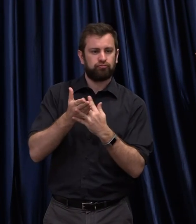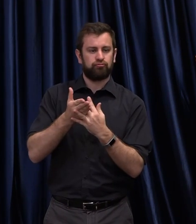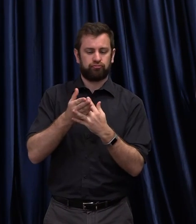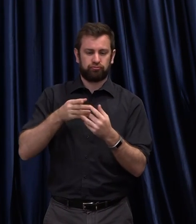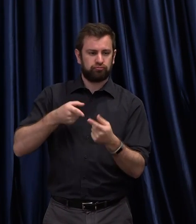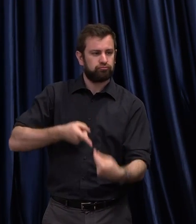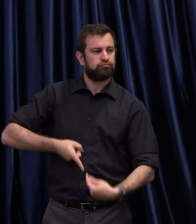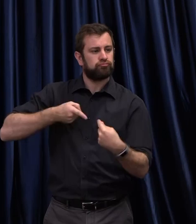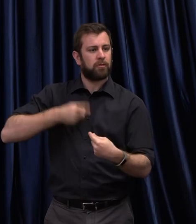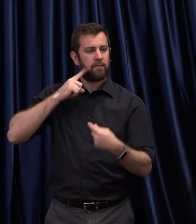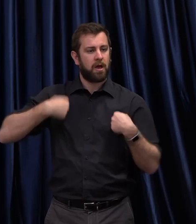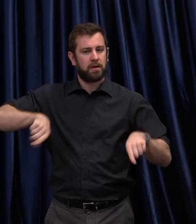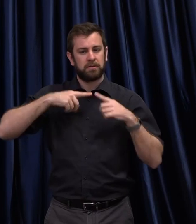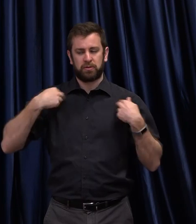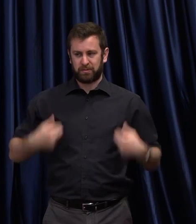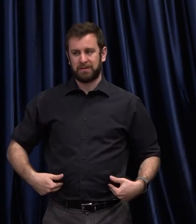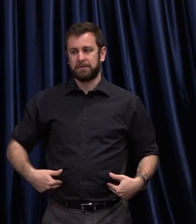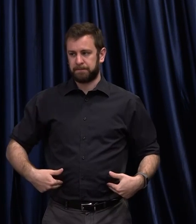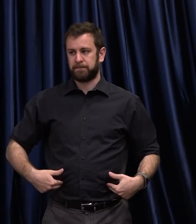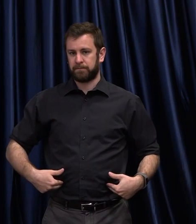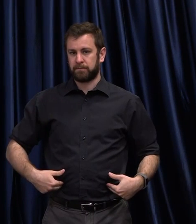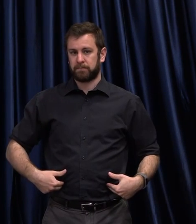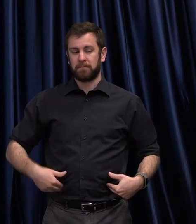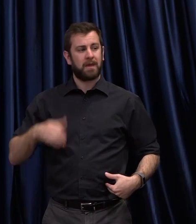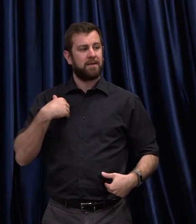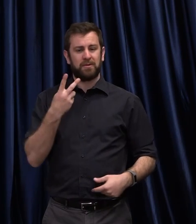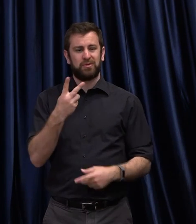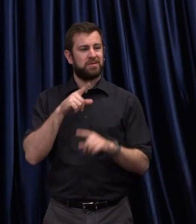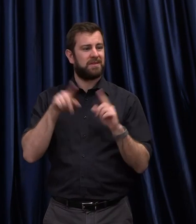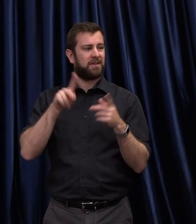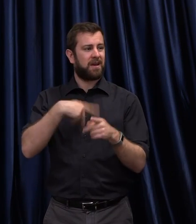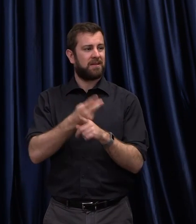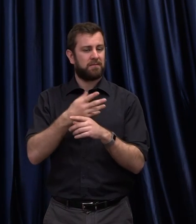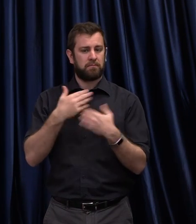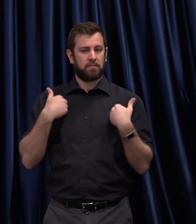a spiritual side of us, and there is an animal side.